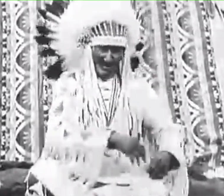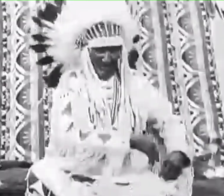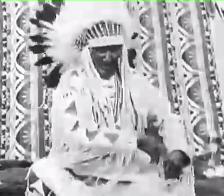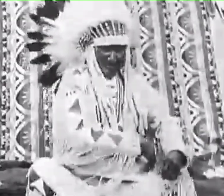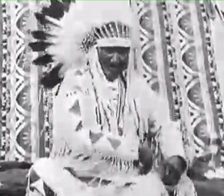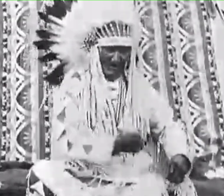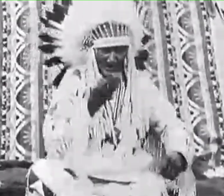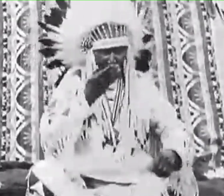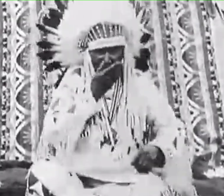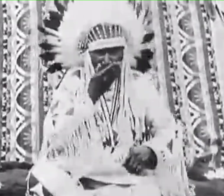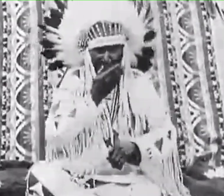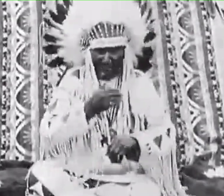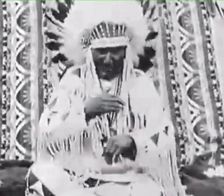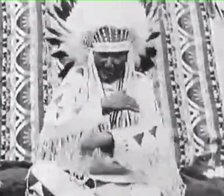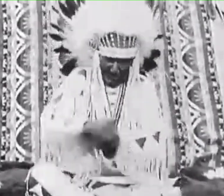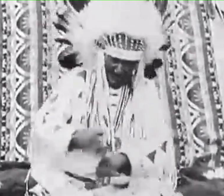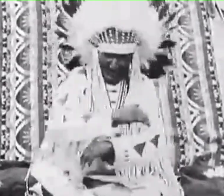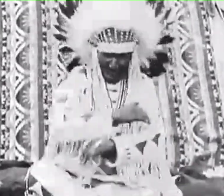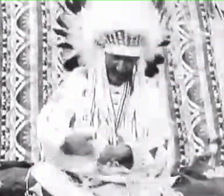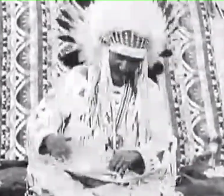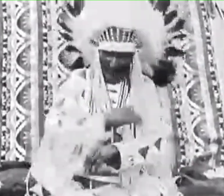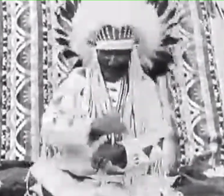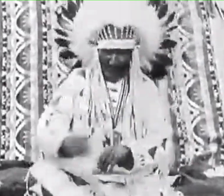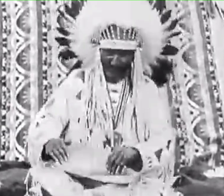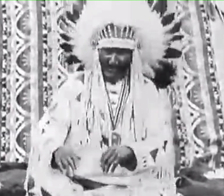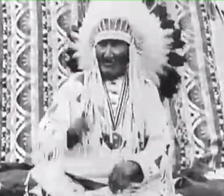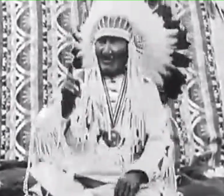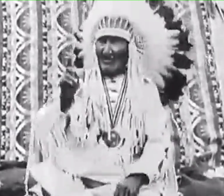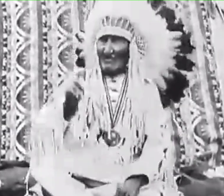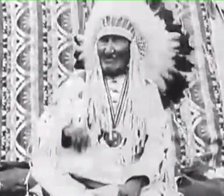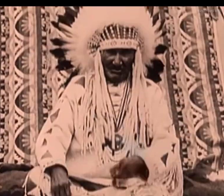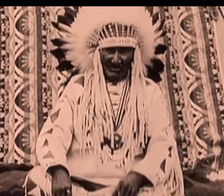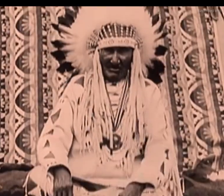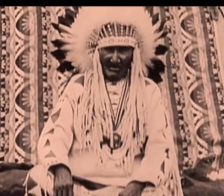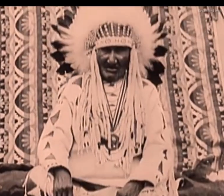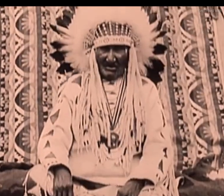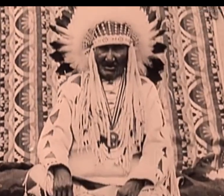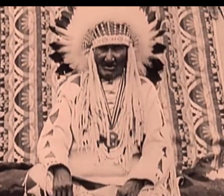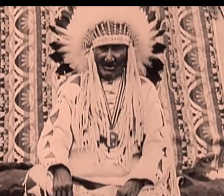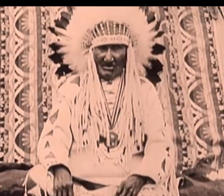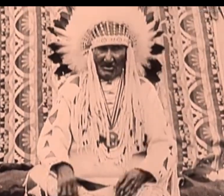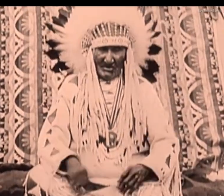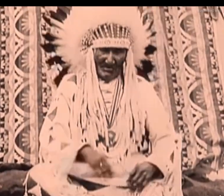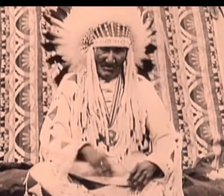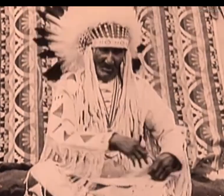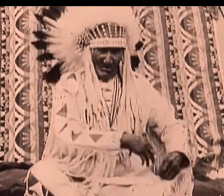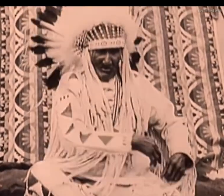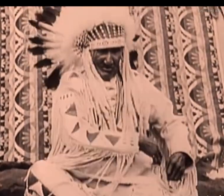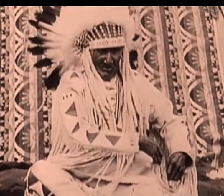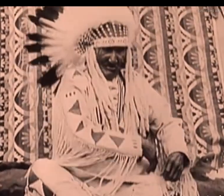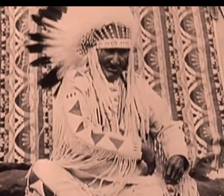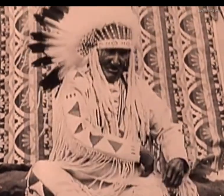wiped out. The hunters draw their knives and fall to skinning the game. Destroyed. Wiped out.